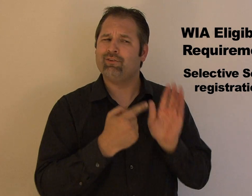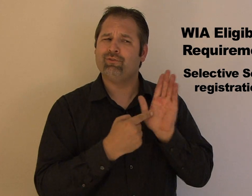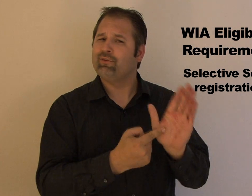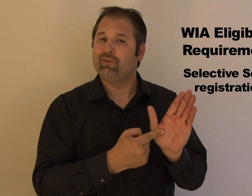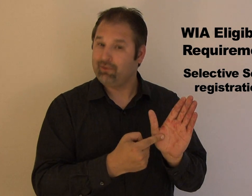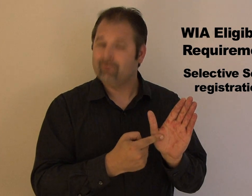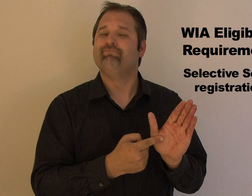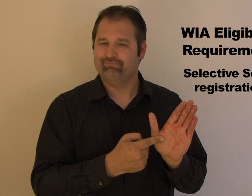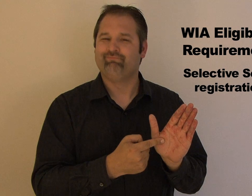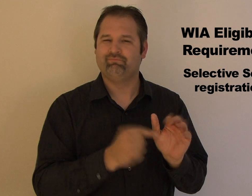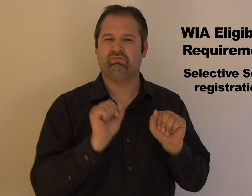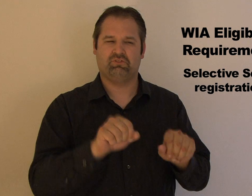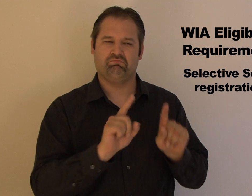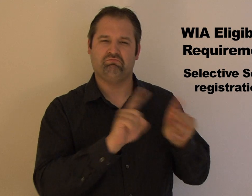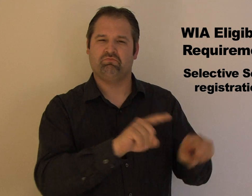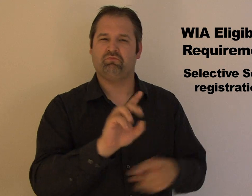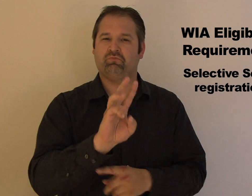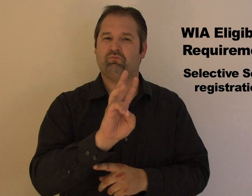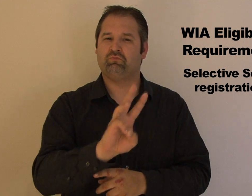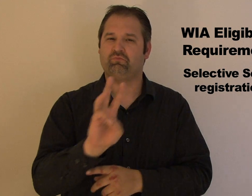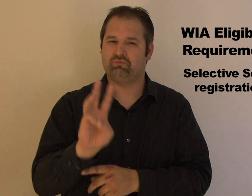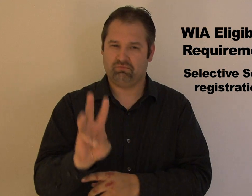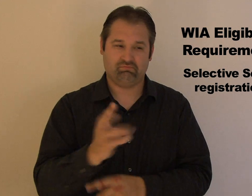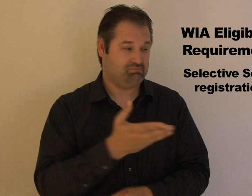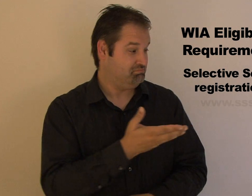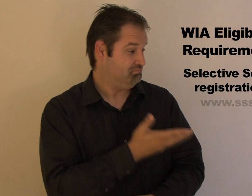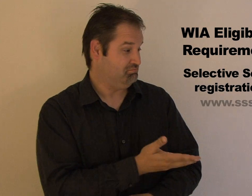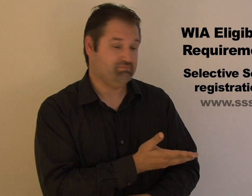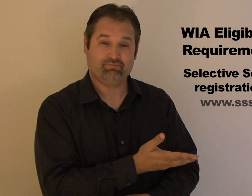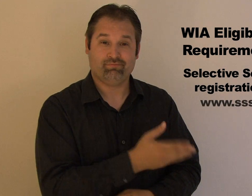In order to obtain that information, you can find that at